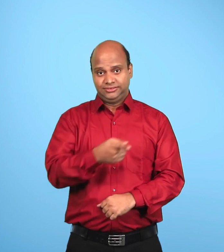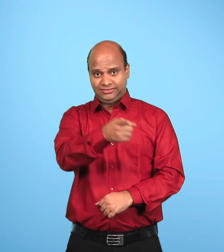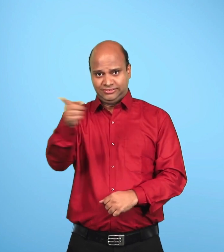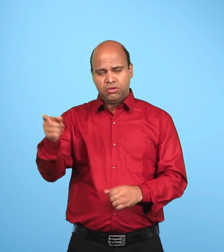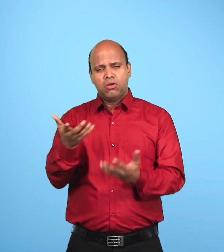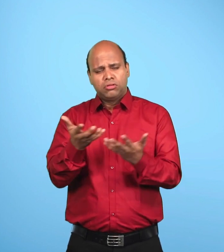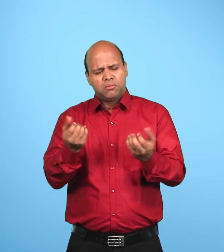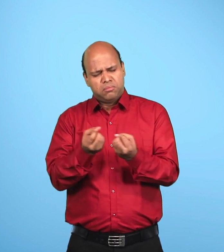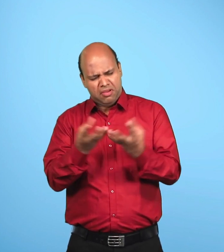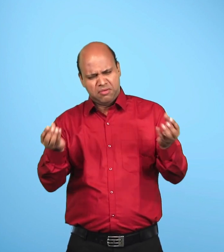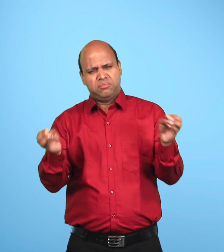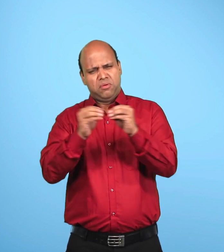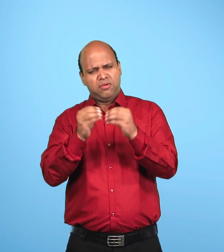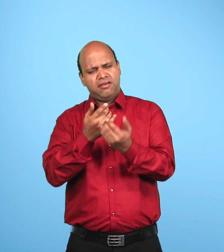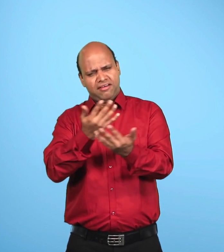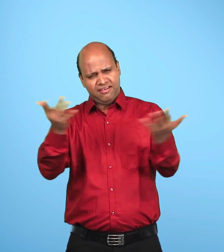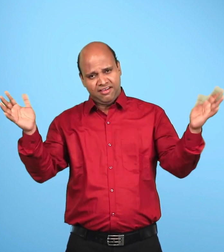There could be many more objects.